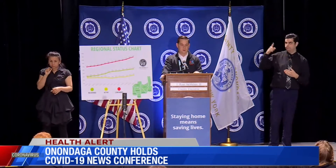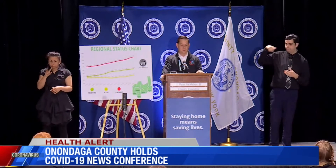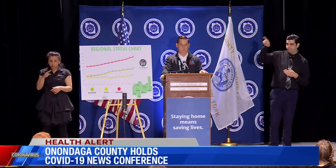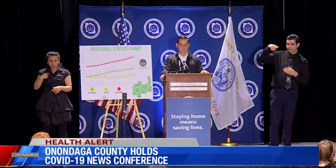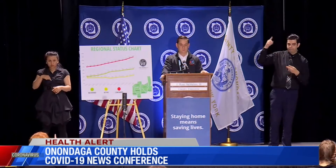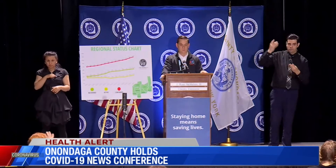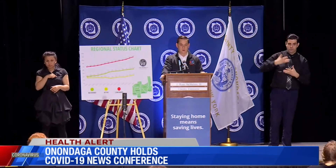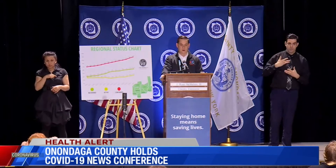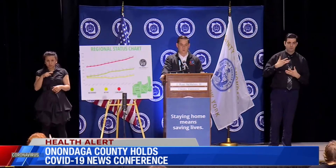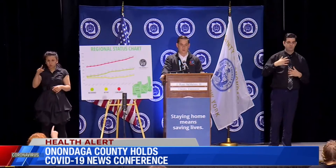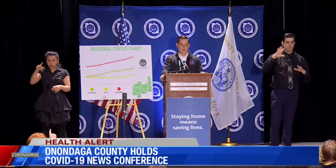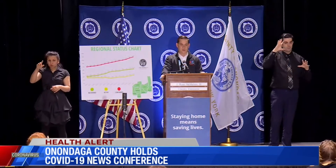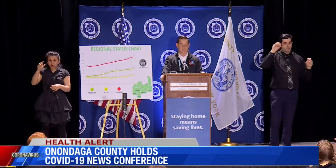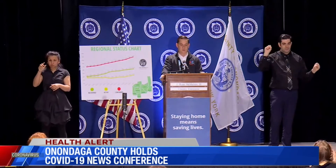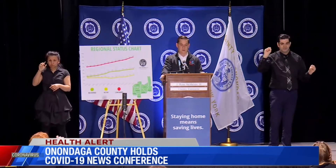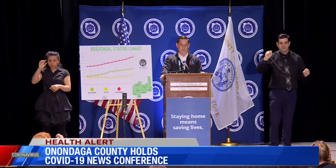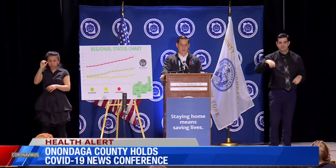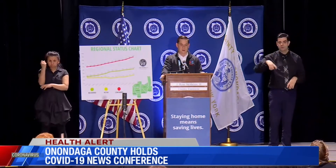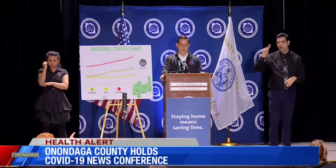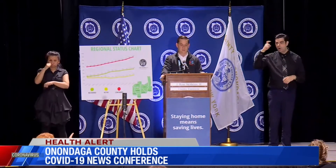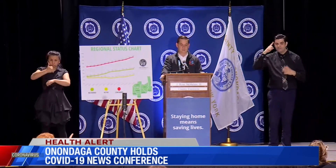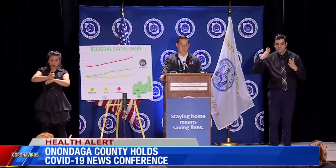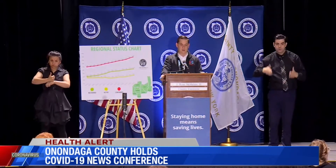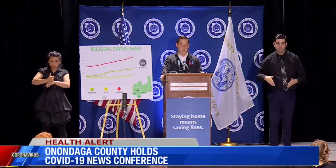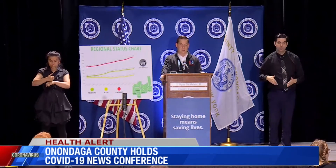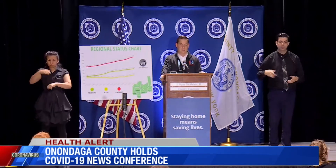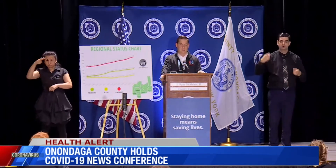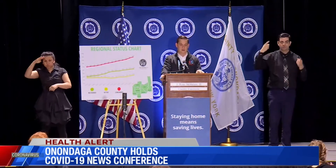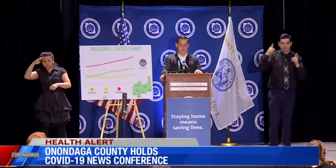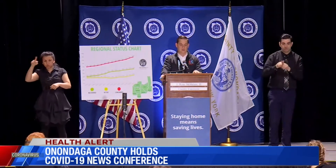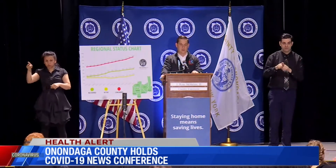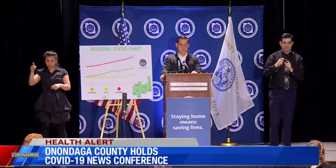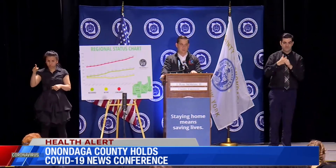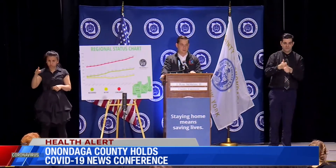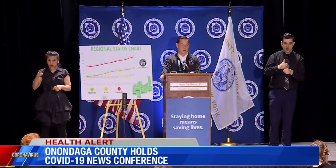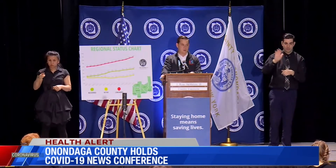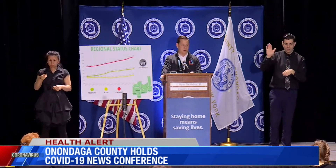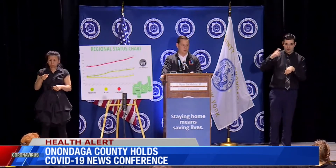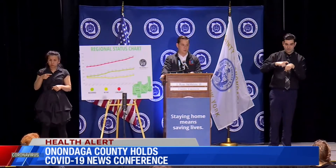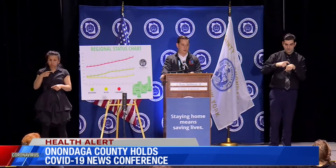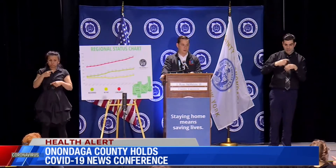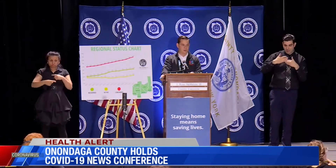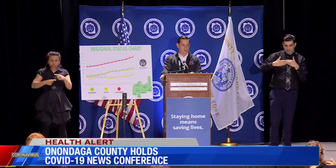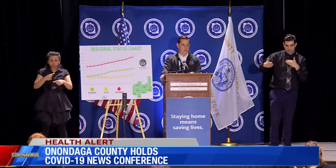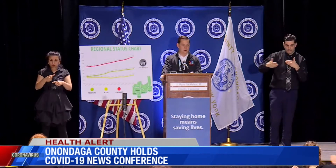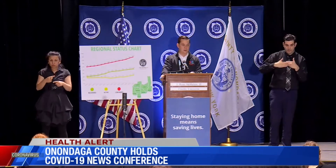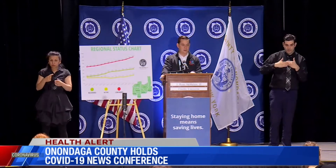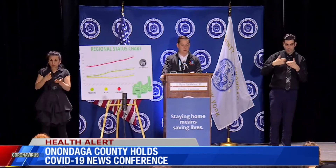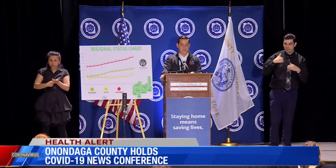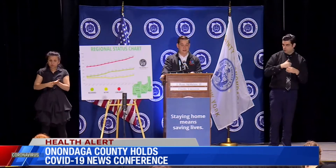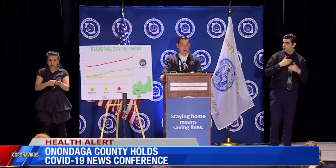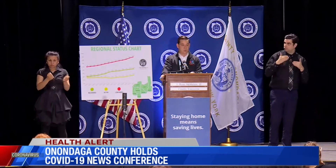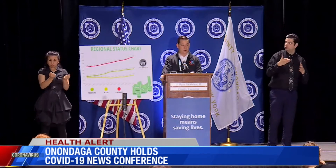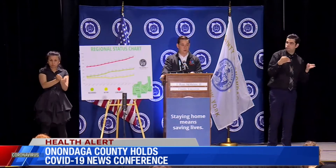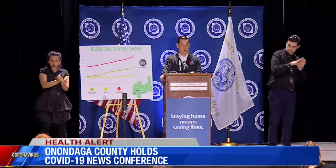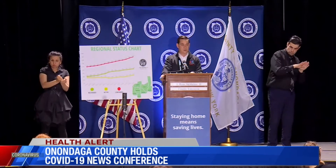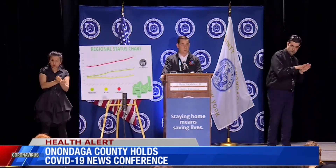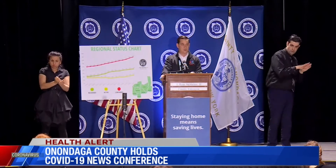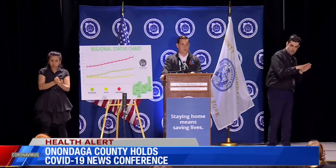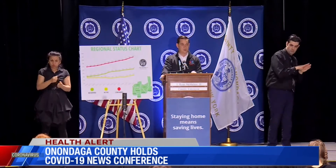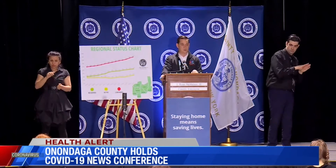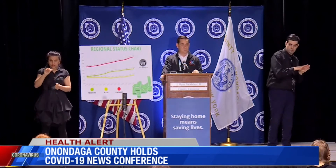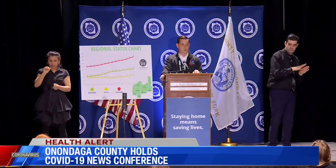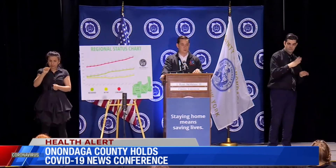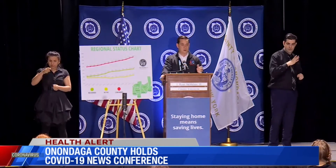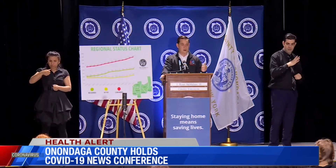president, governor, we agreed with their timeline that you got to be shut down through April 30th. I think, is today April 30th or is